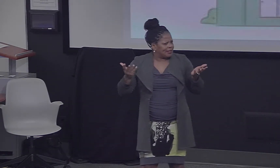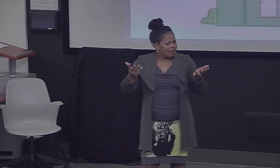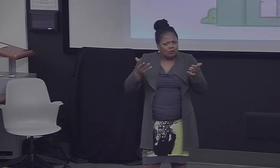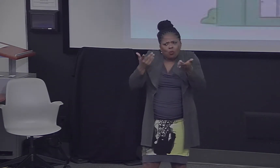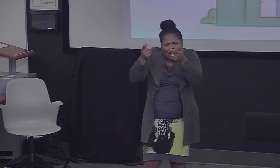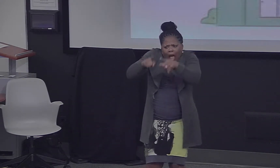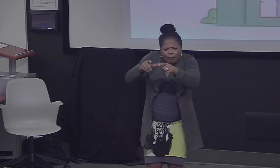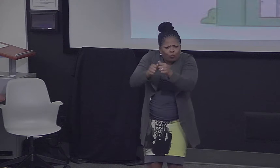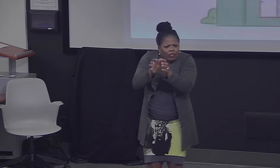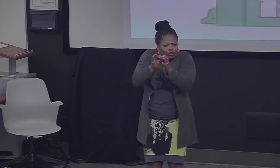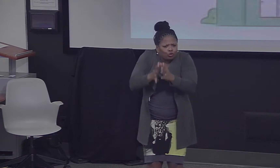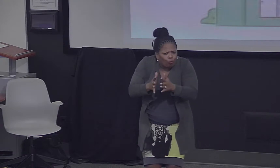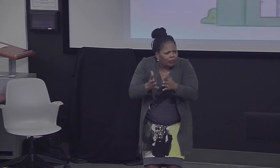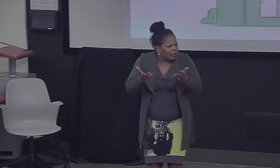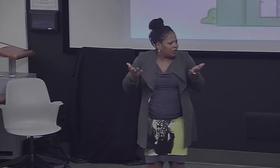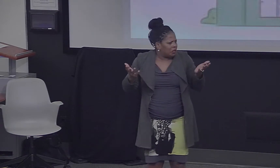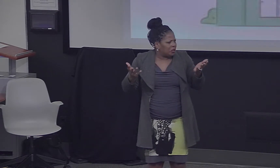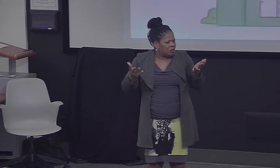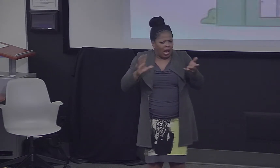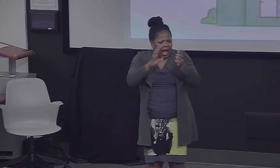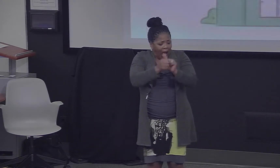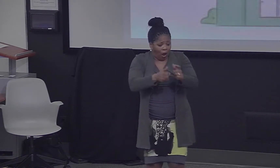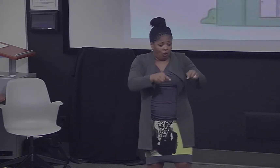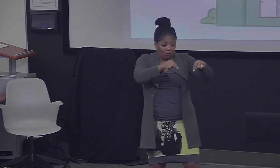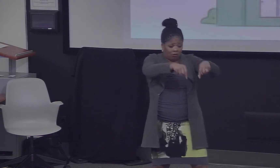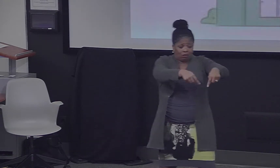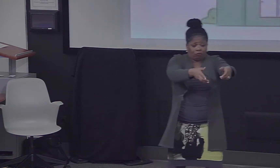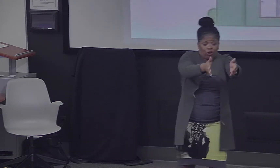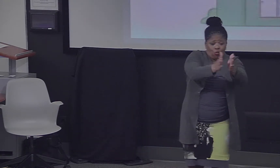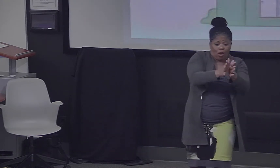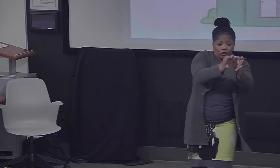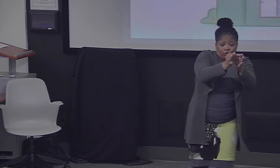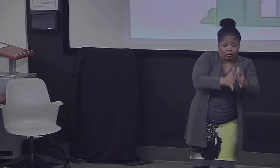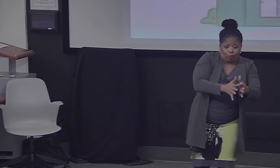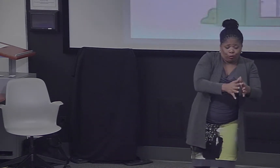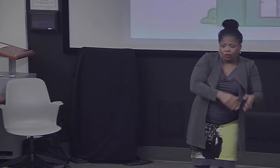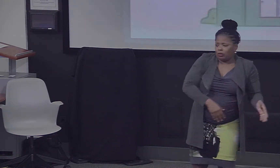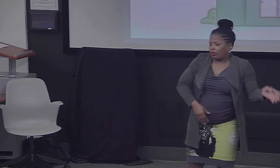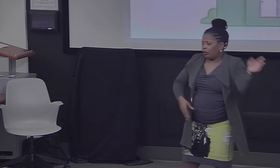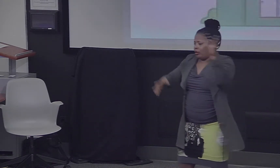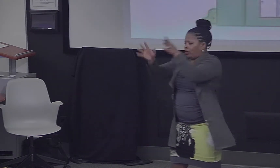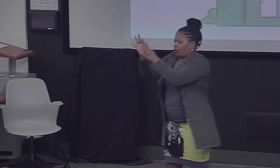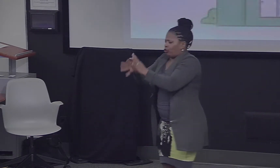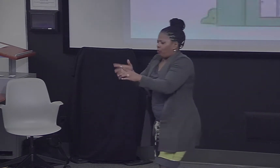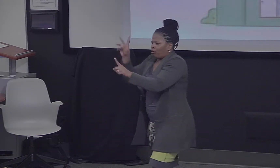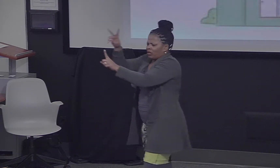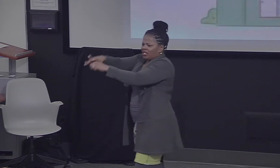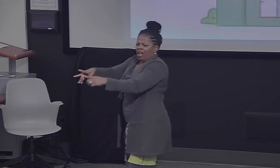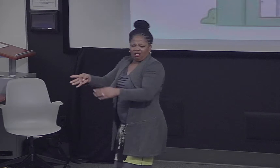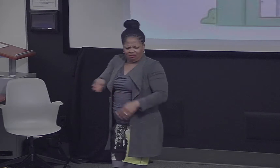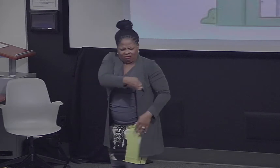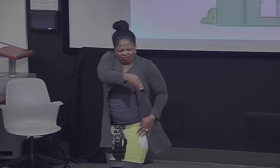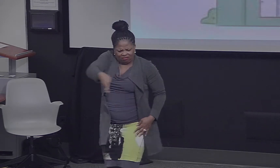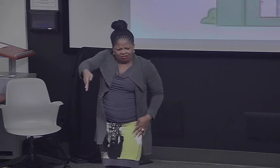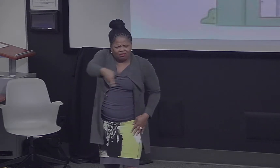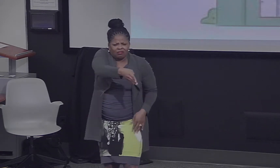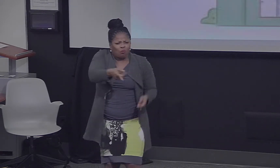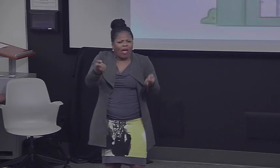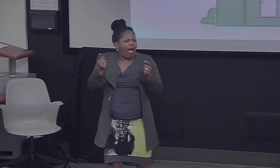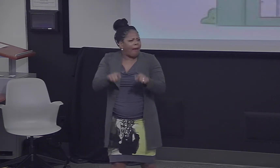process. I wanted to understand more what was happening and how did that happen now. When a request is made and then an